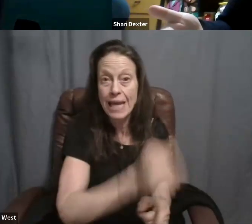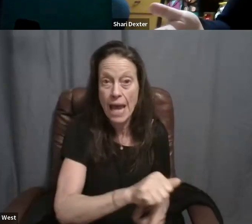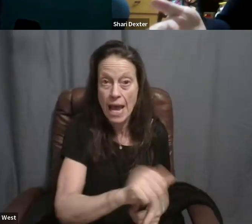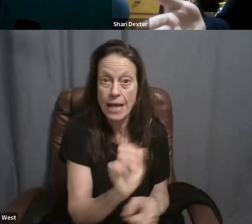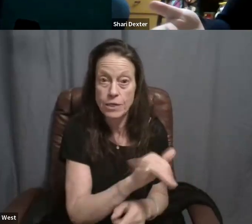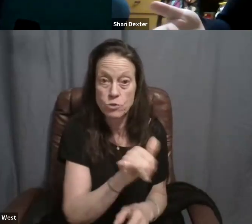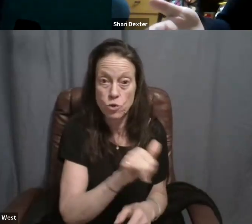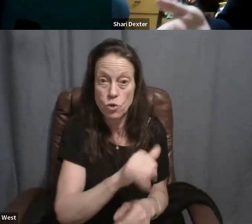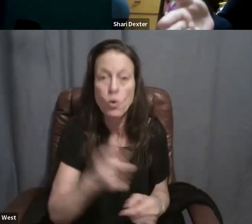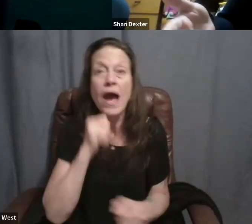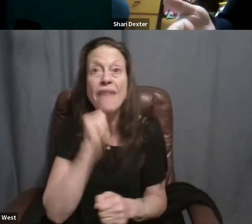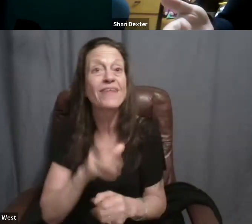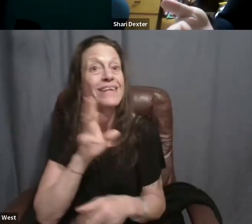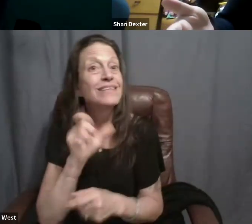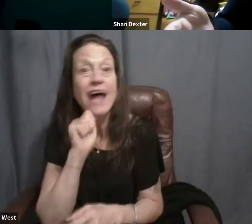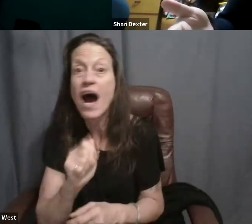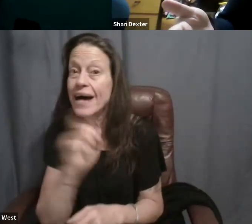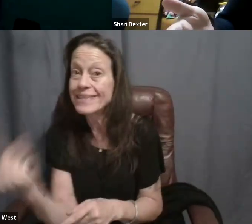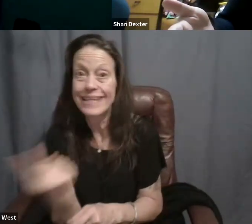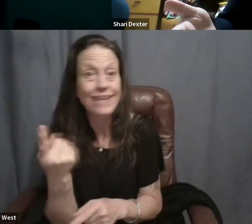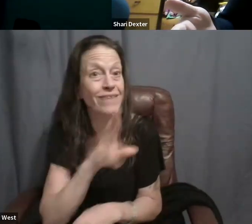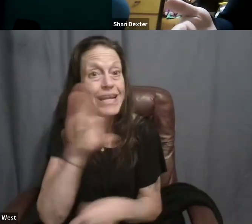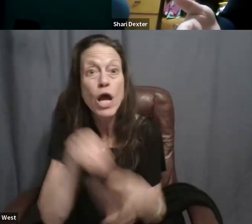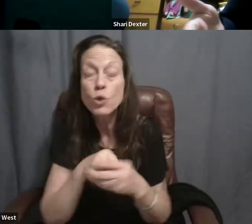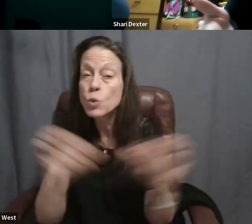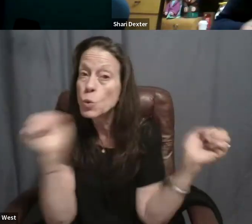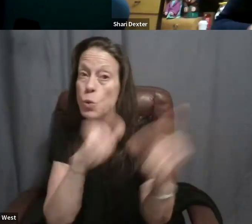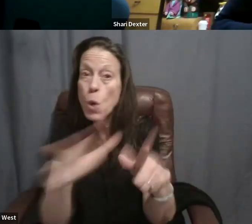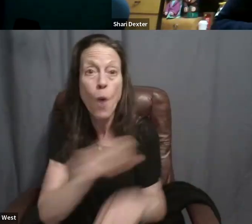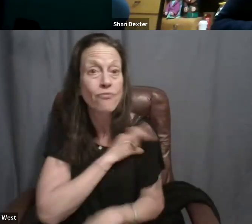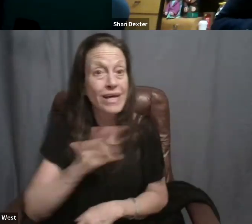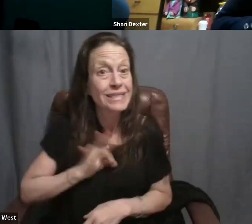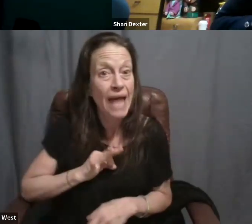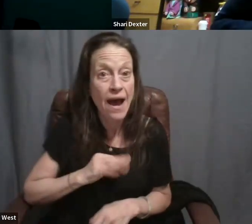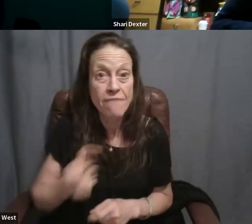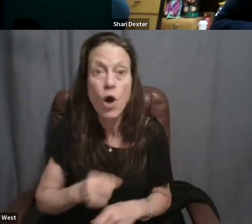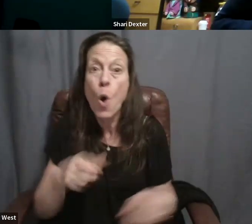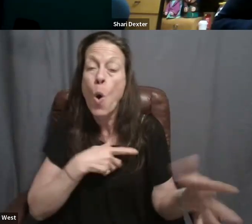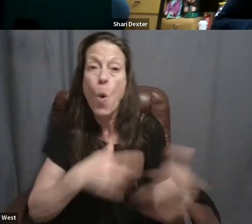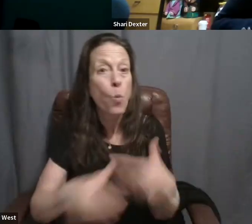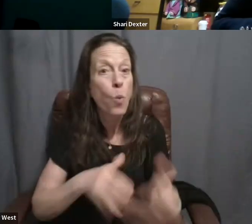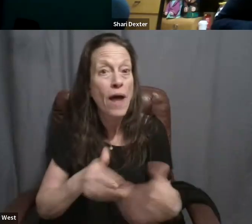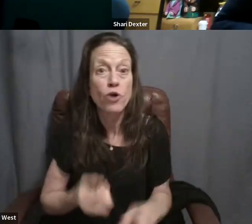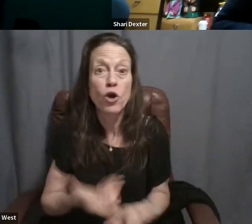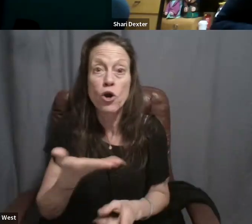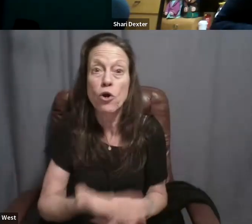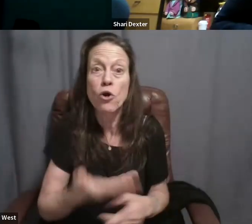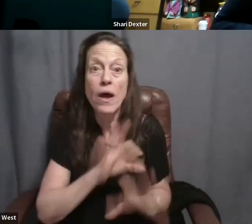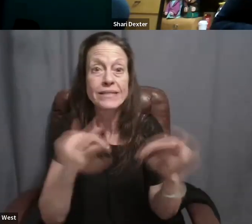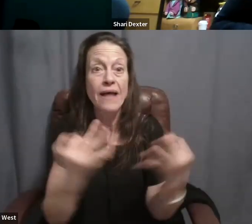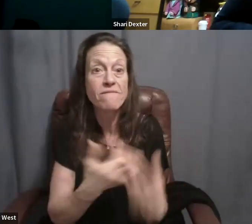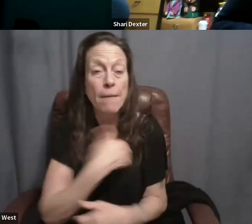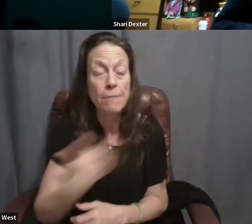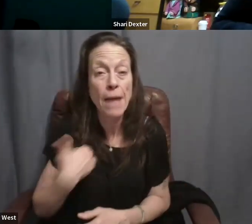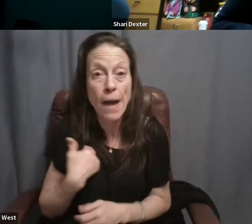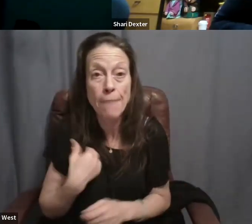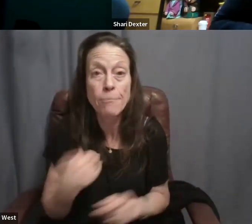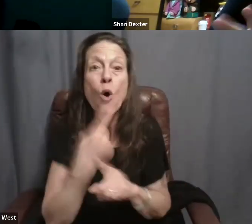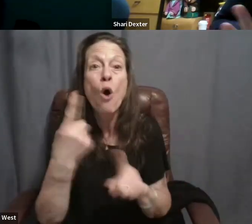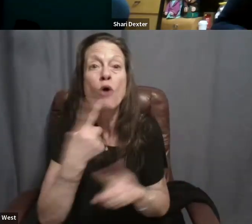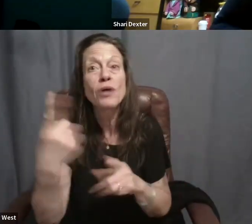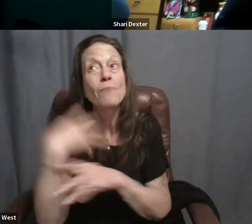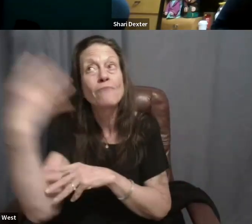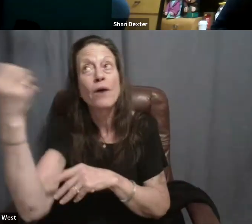the staff that you have to basically have somebody, whether that's a family member or somebody from the